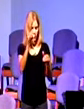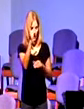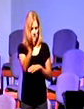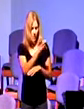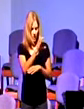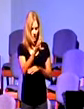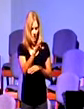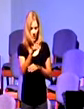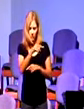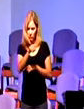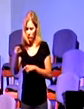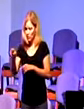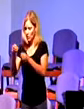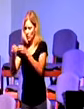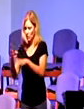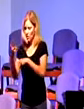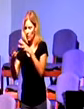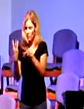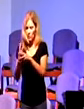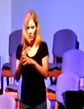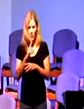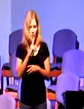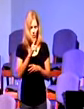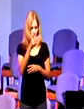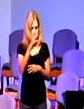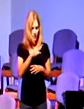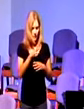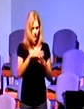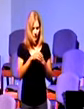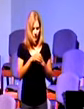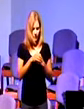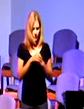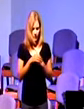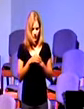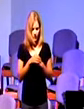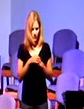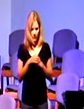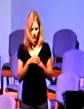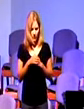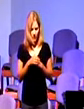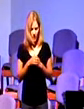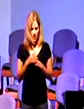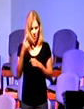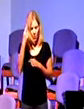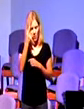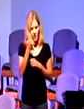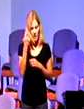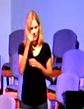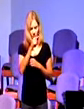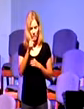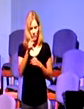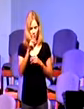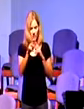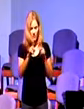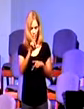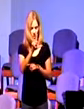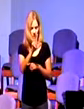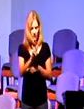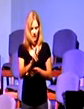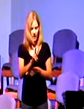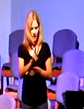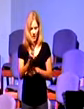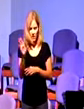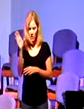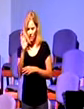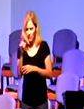world. Lord, you are the Lamb of God. We think of those in Las Vegas and those